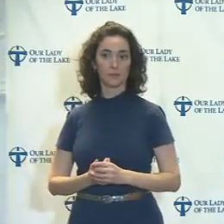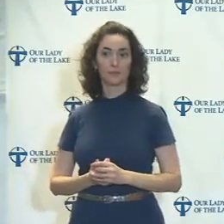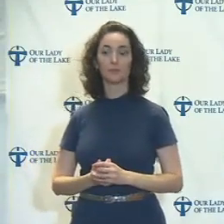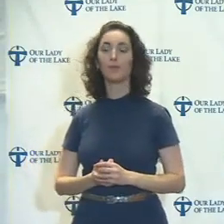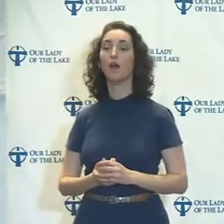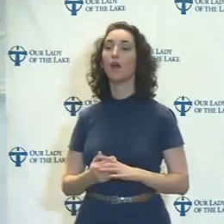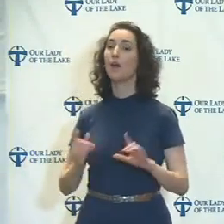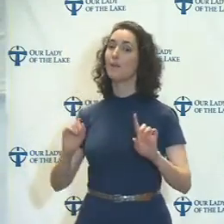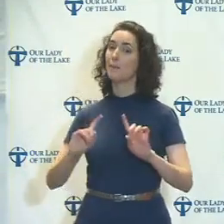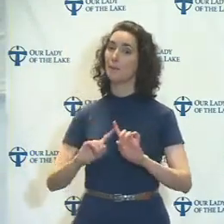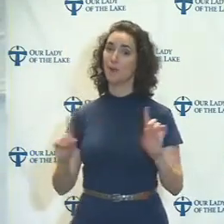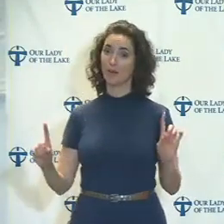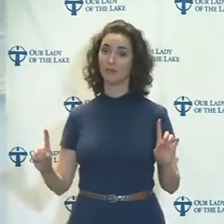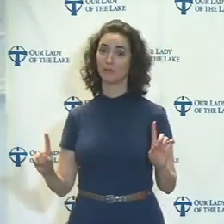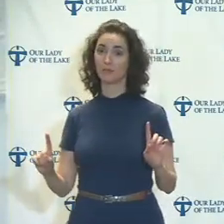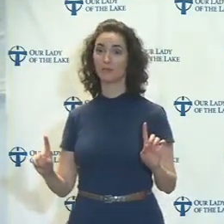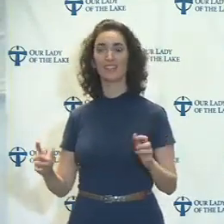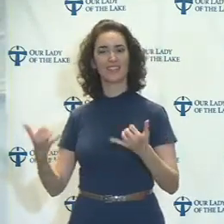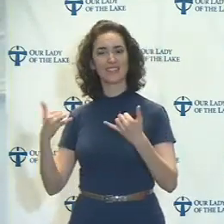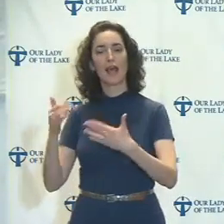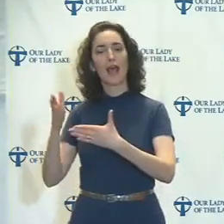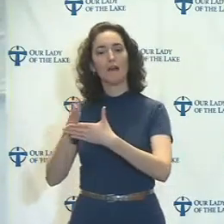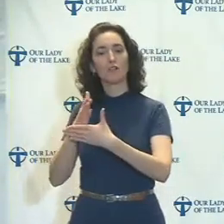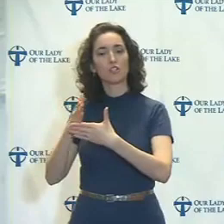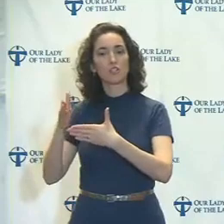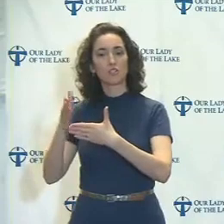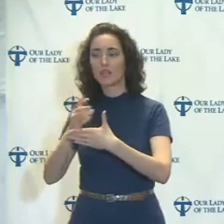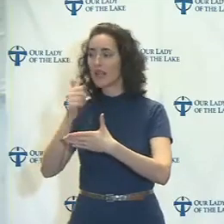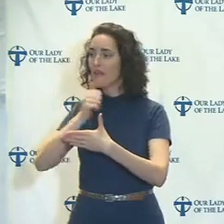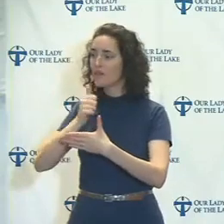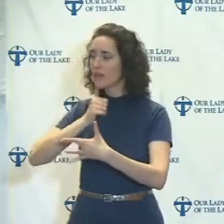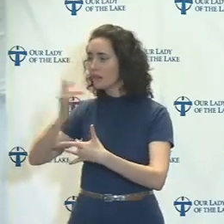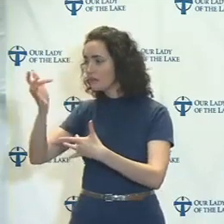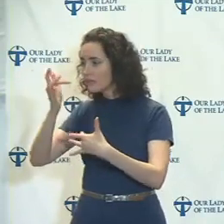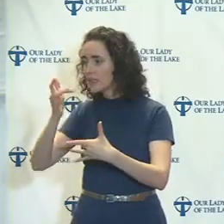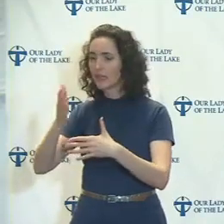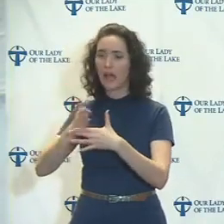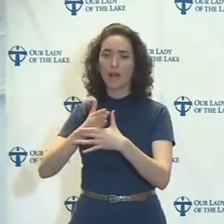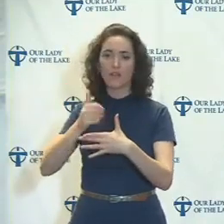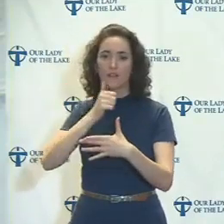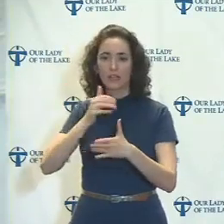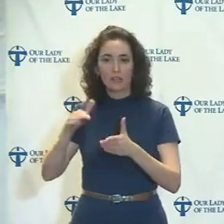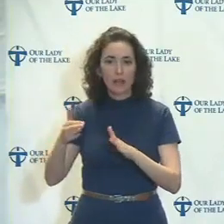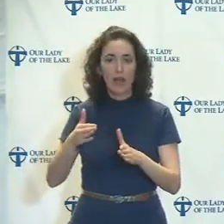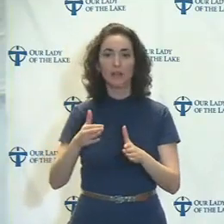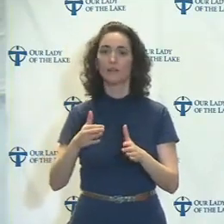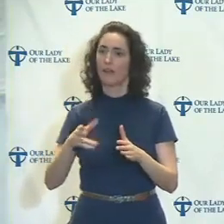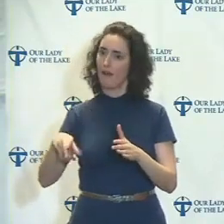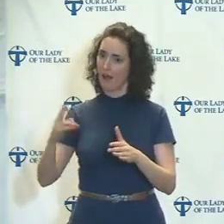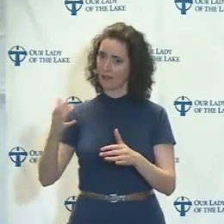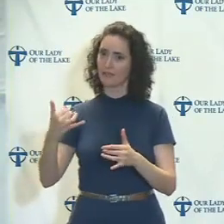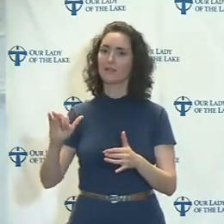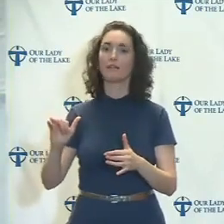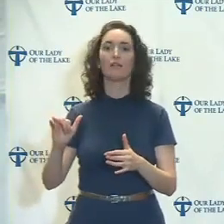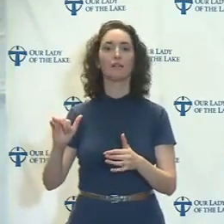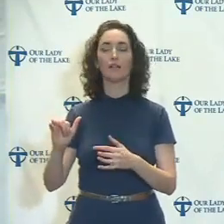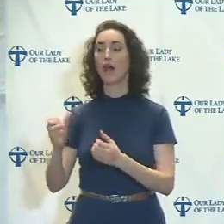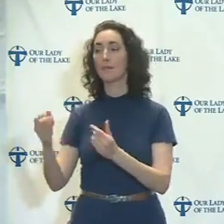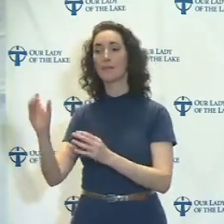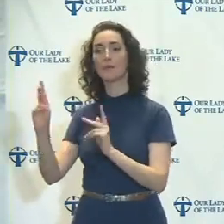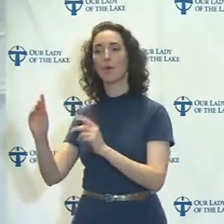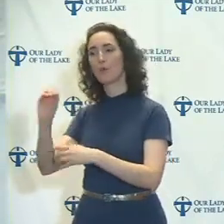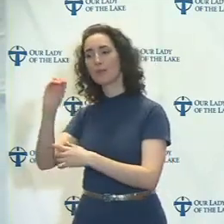The fact of the matter is, though, the baseline numbers remain very high and concerning. Those numbers are percent